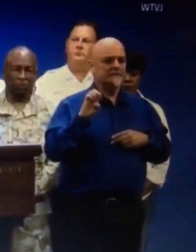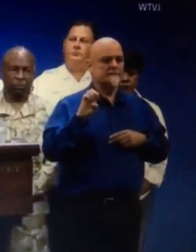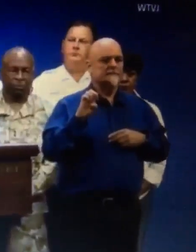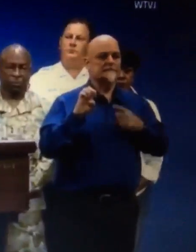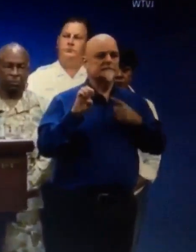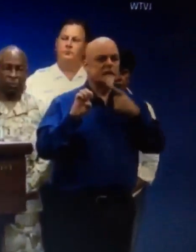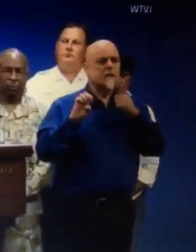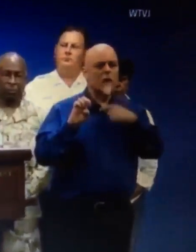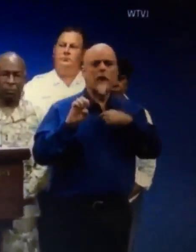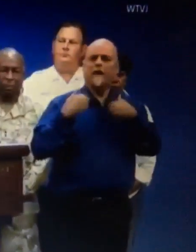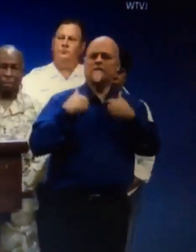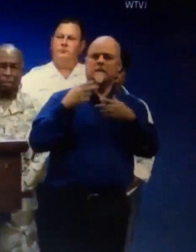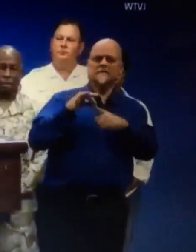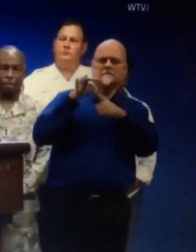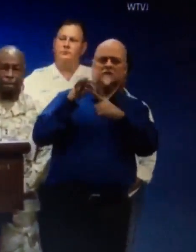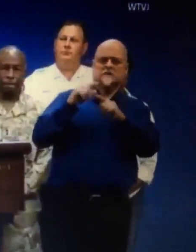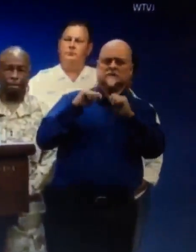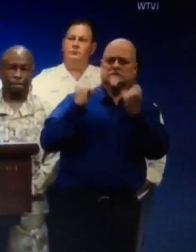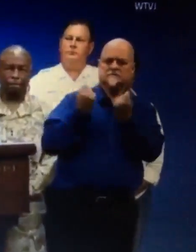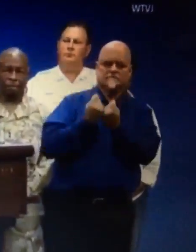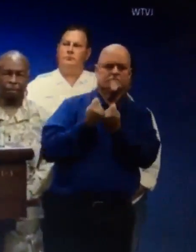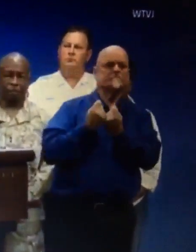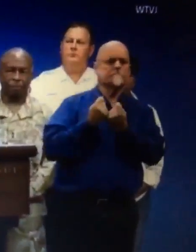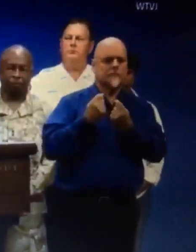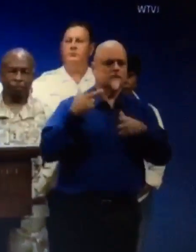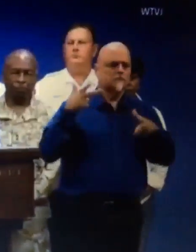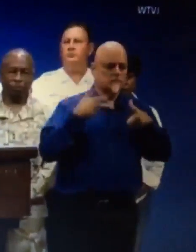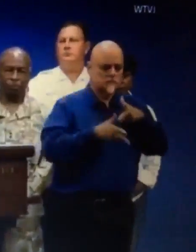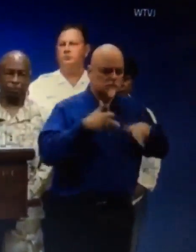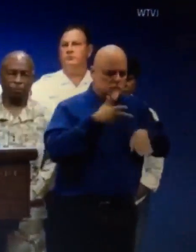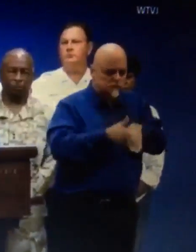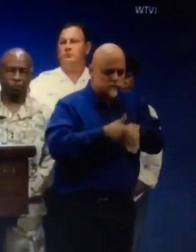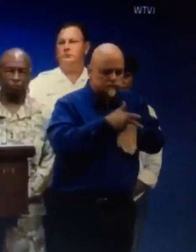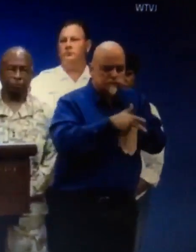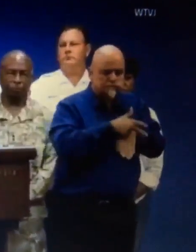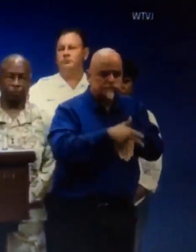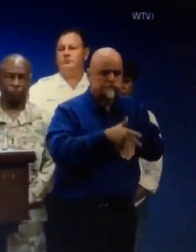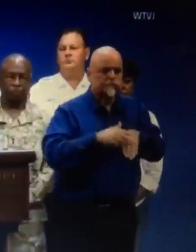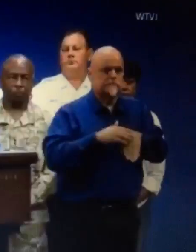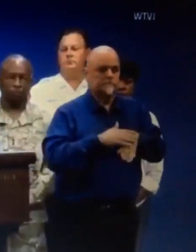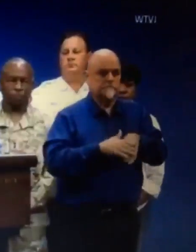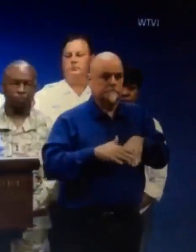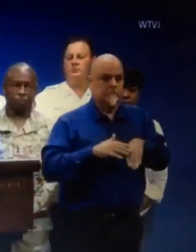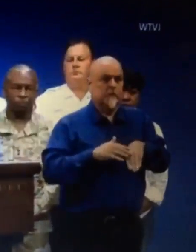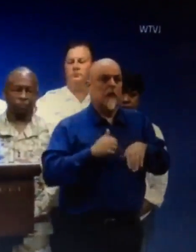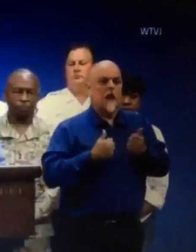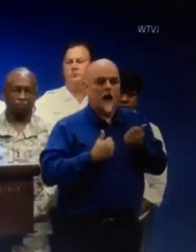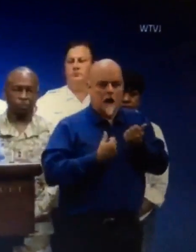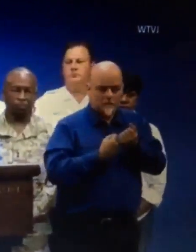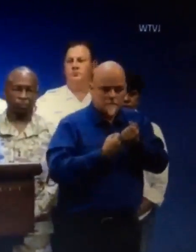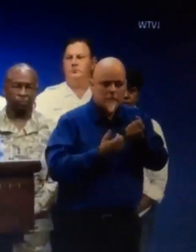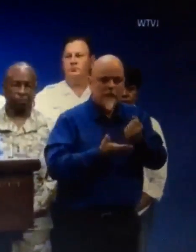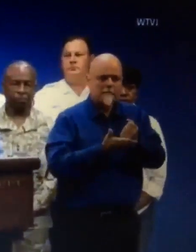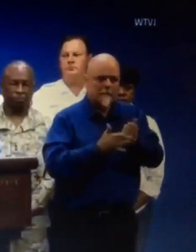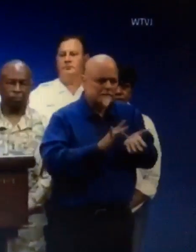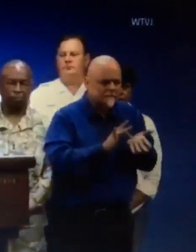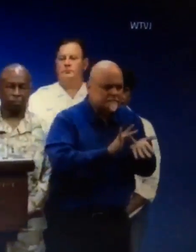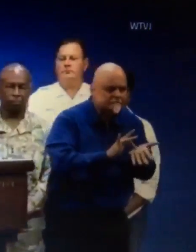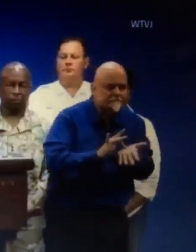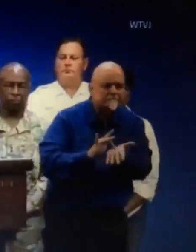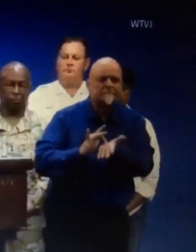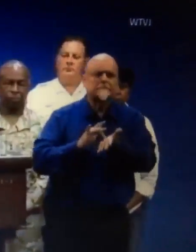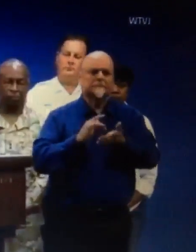teams en route to Florida. These rapid response teams aid in the provision of medical care to those who need it after the